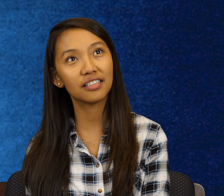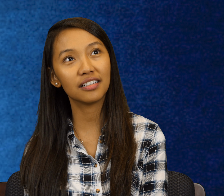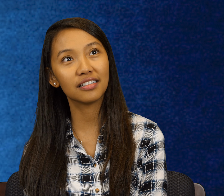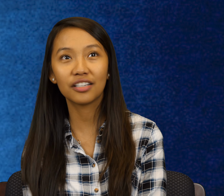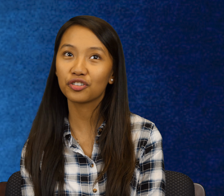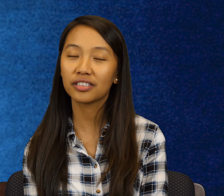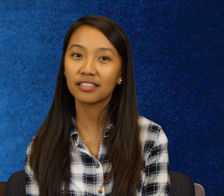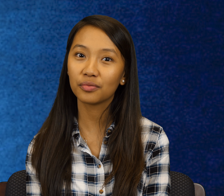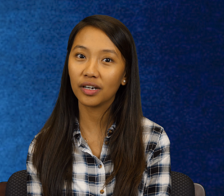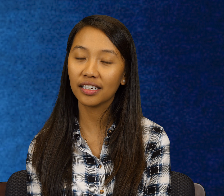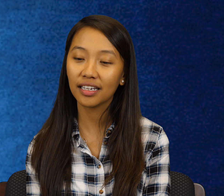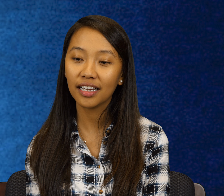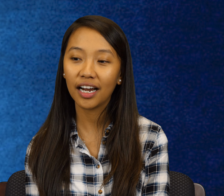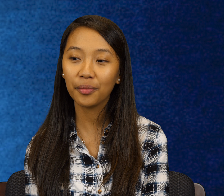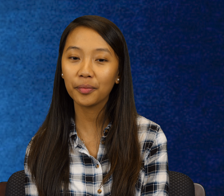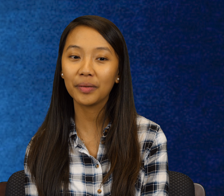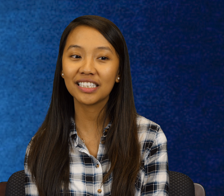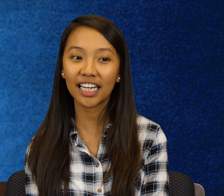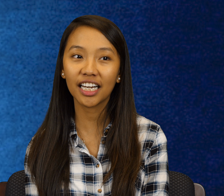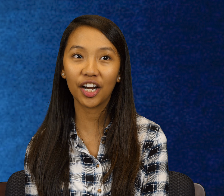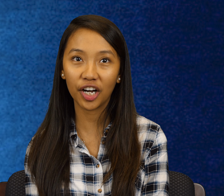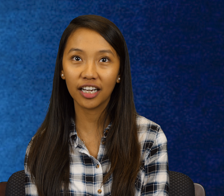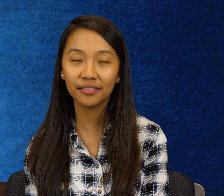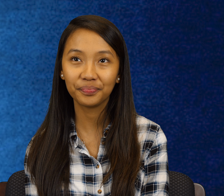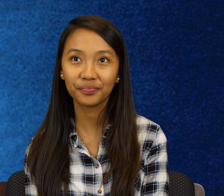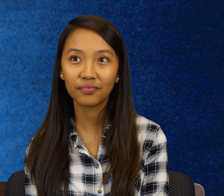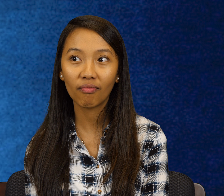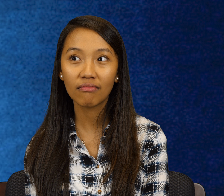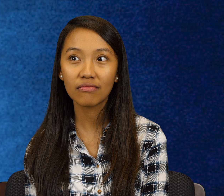crazy, dangerous one. I remember my second area.